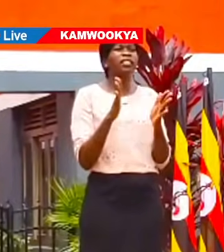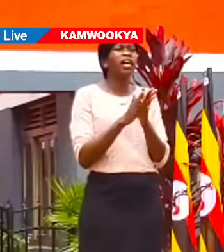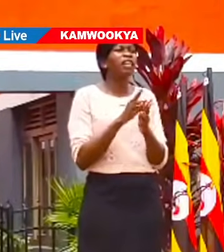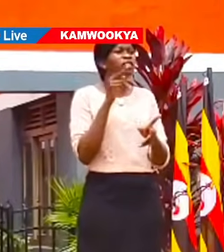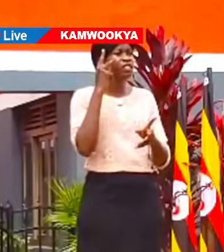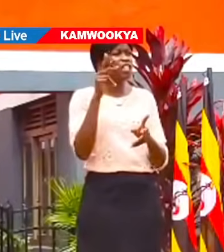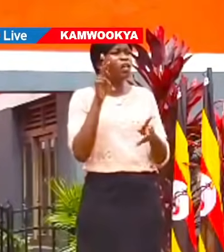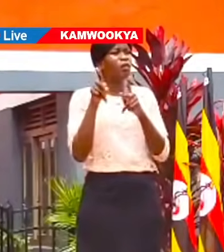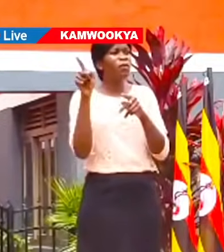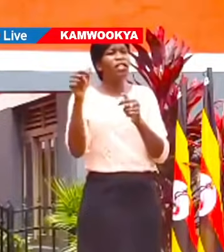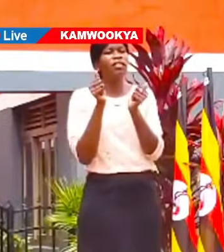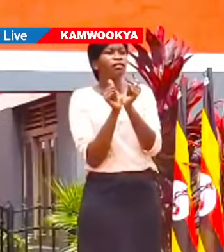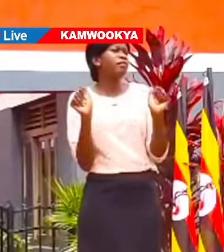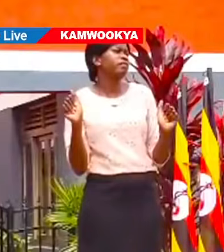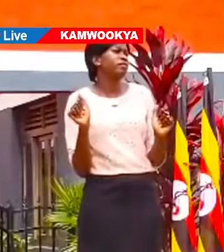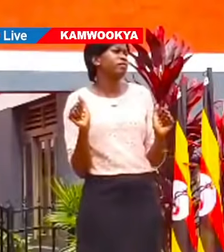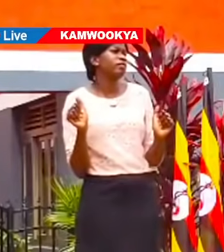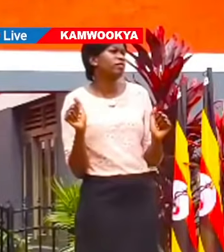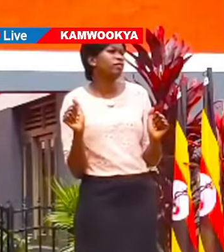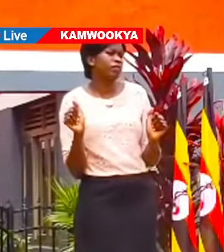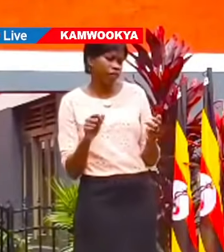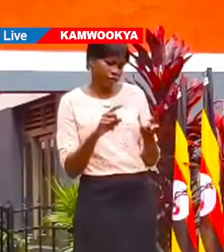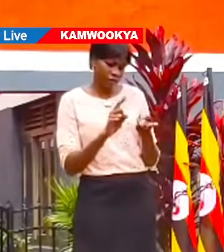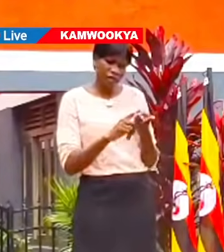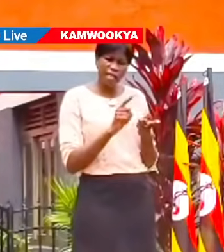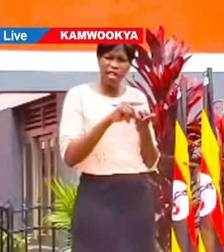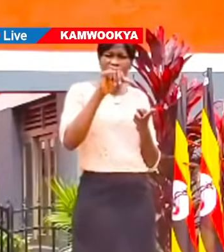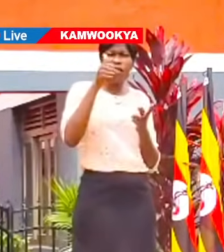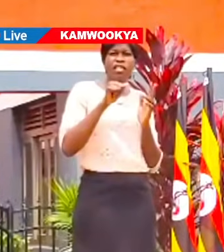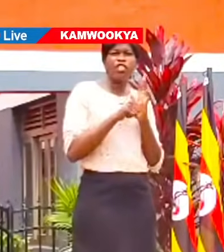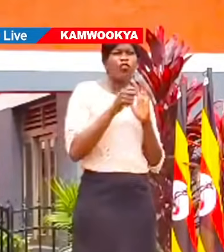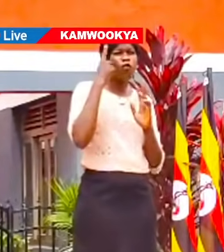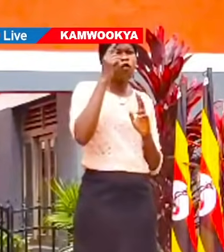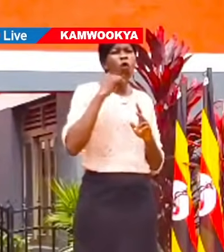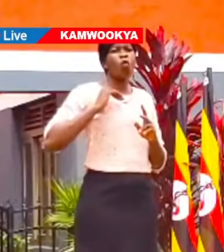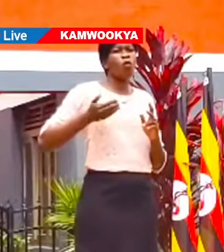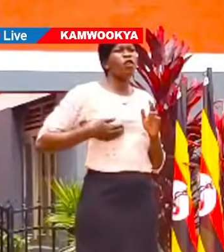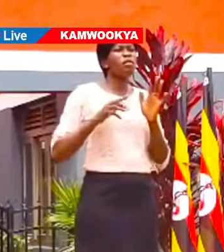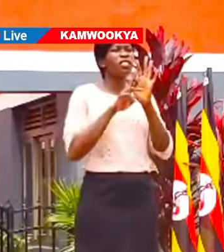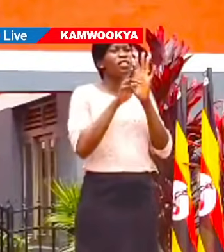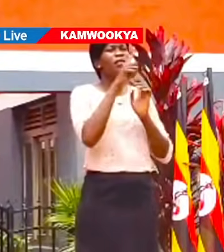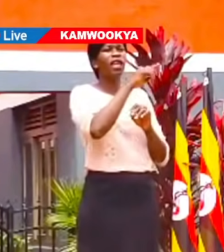bateebwa. Ensonga y'owekitiibwa Joyce Bagala,